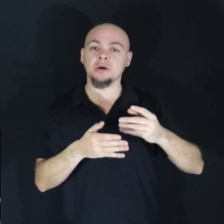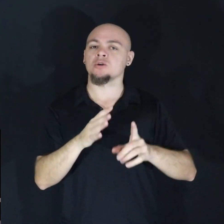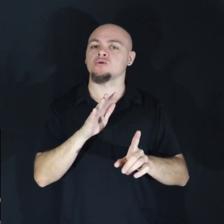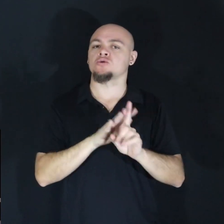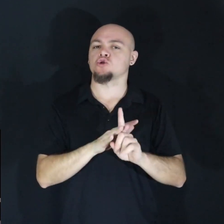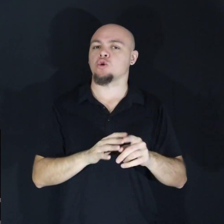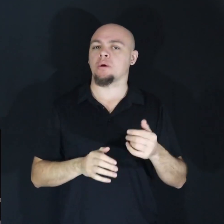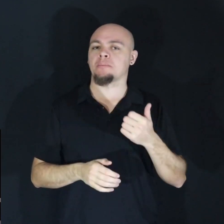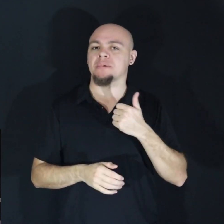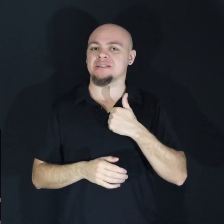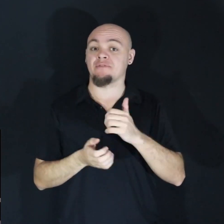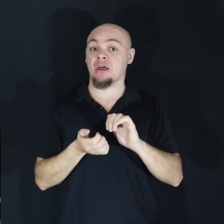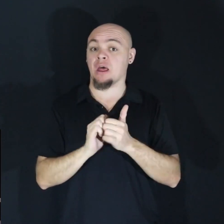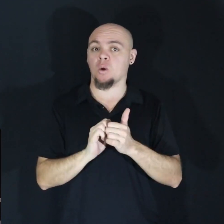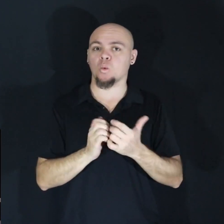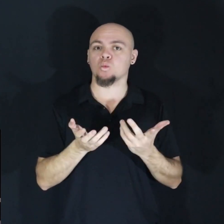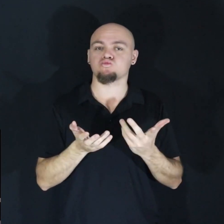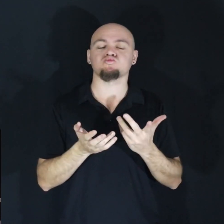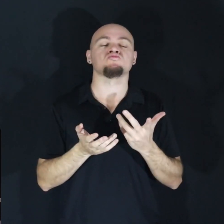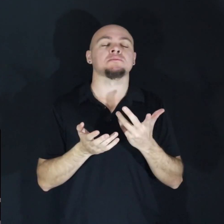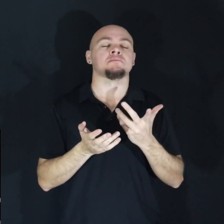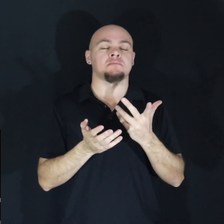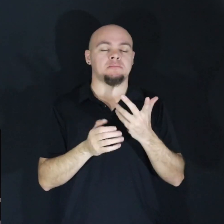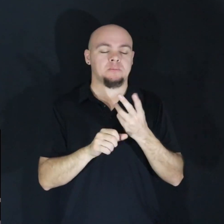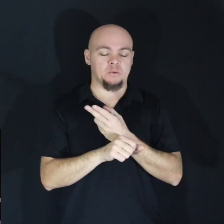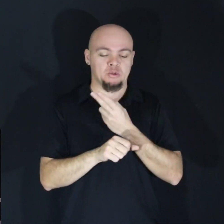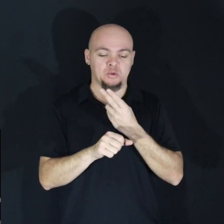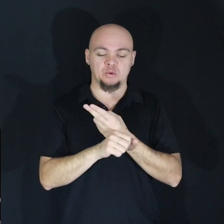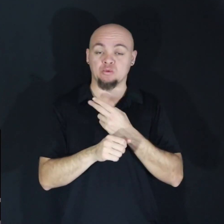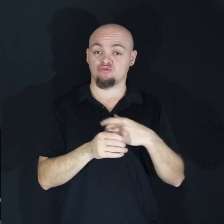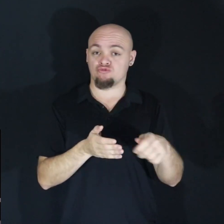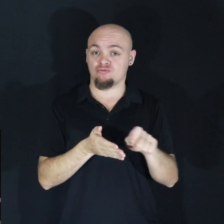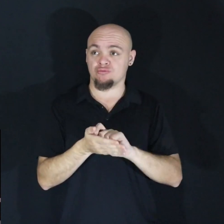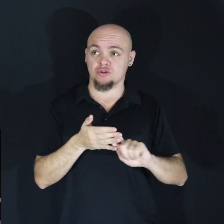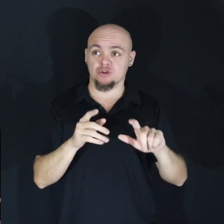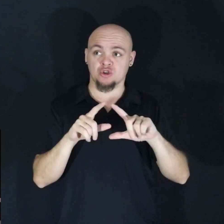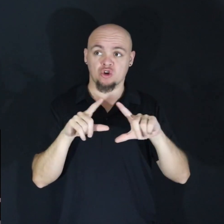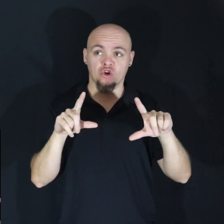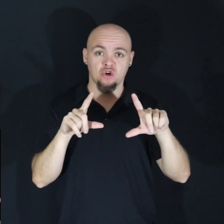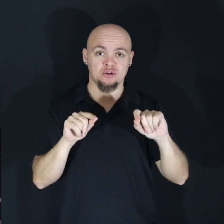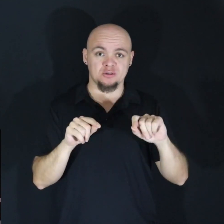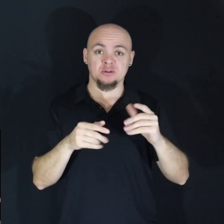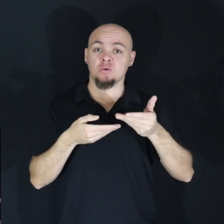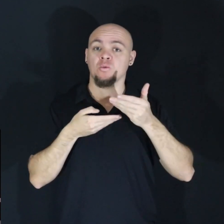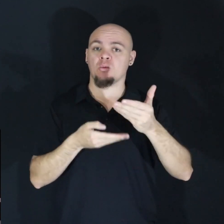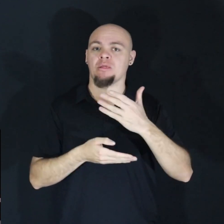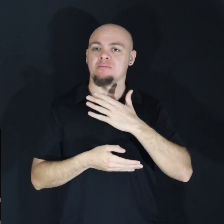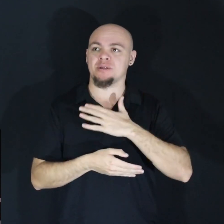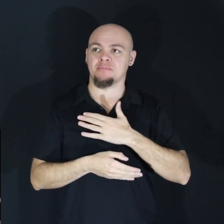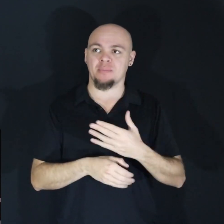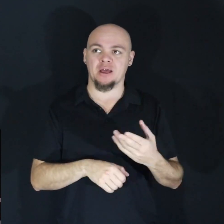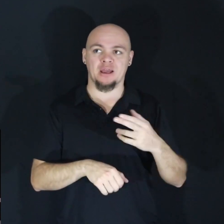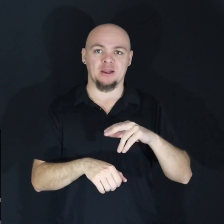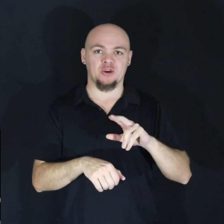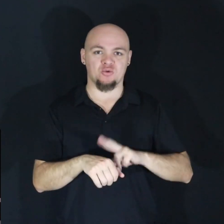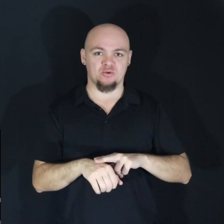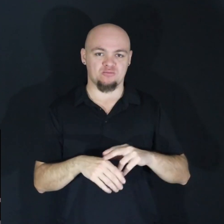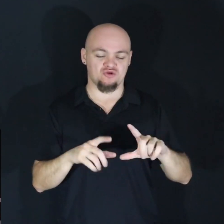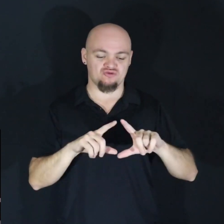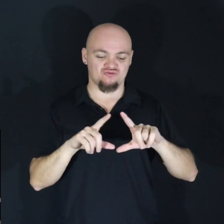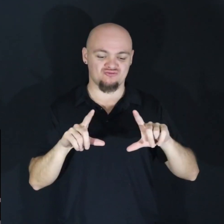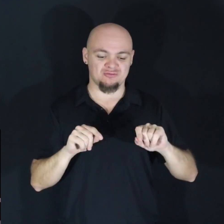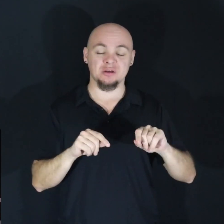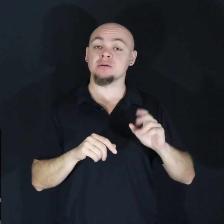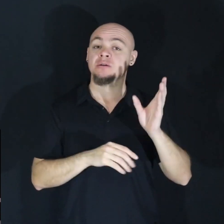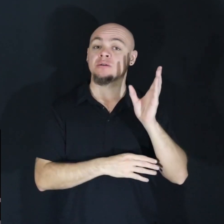is by writing things down. So here we are. Welcome to my normal. I'm giving